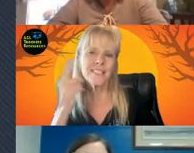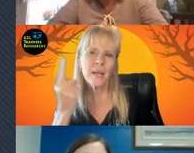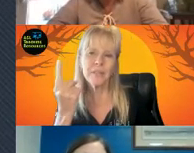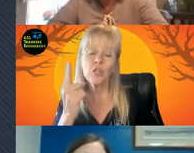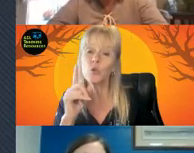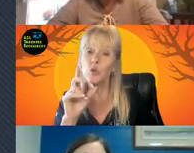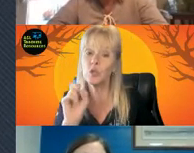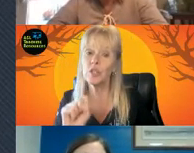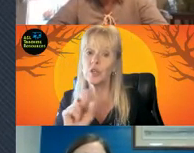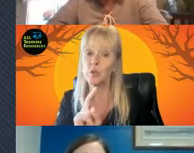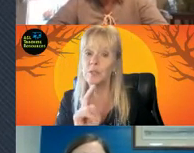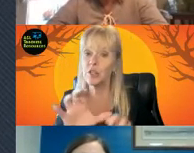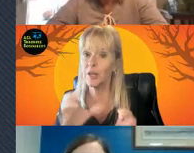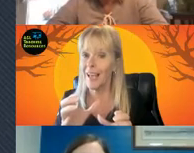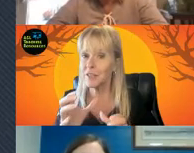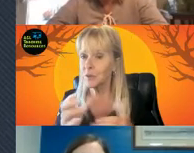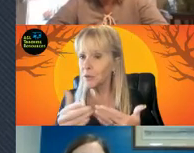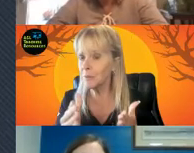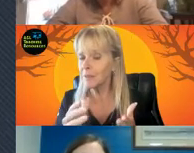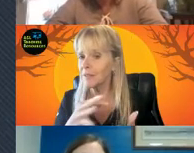Is this something you could use in